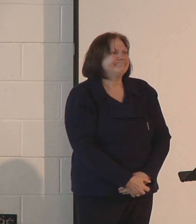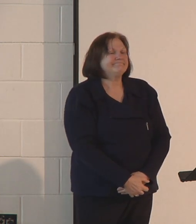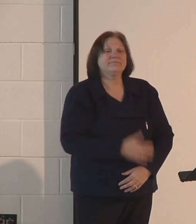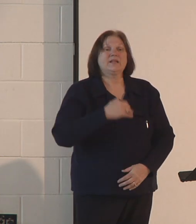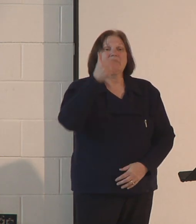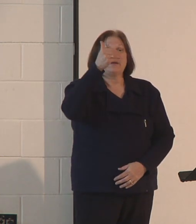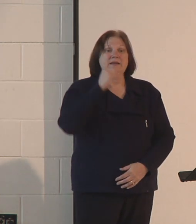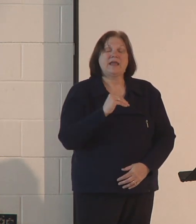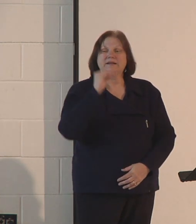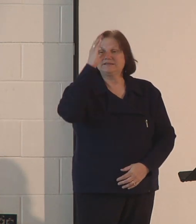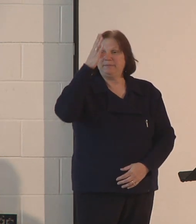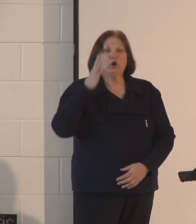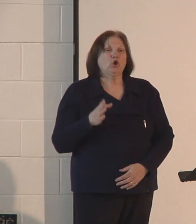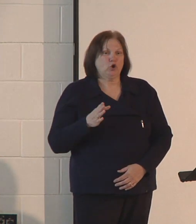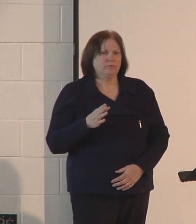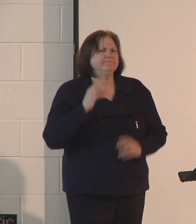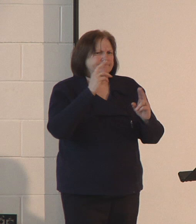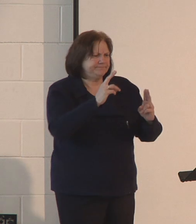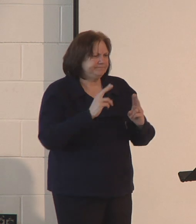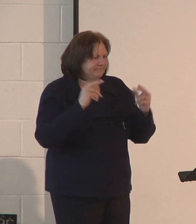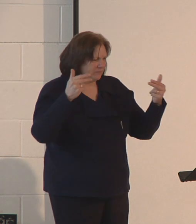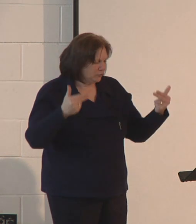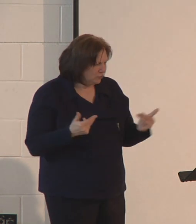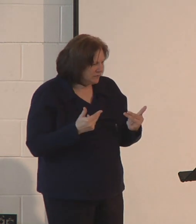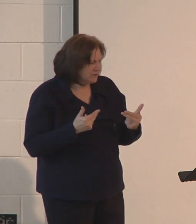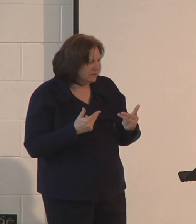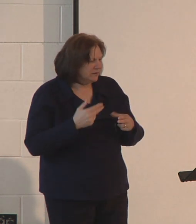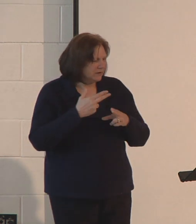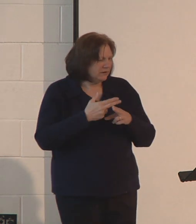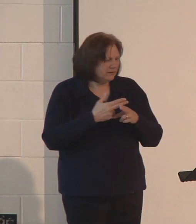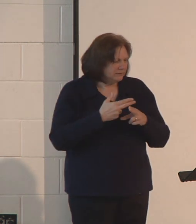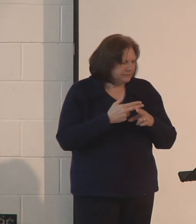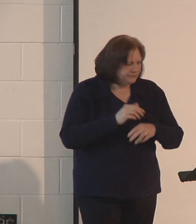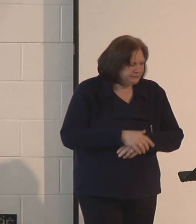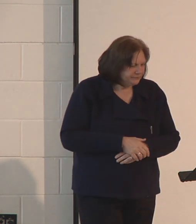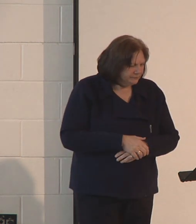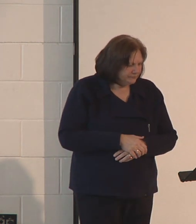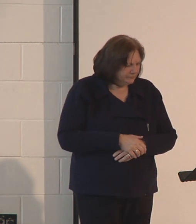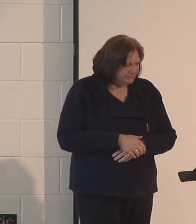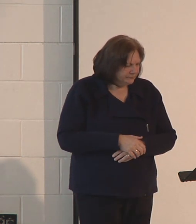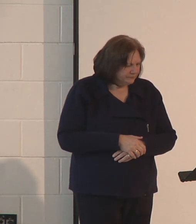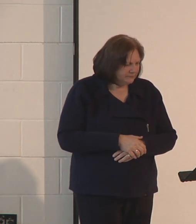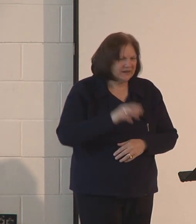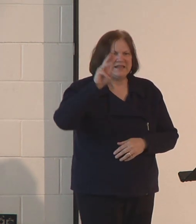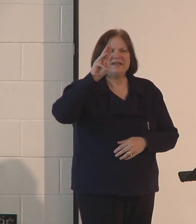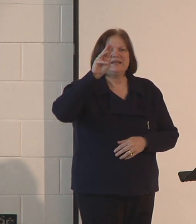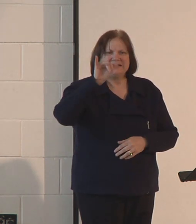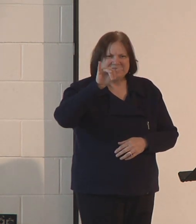My next guest speaker, I'm honored to introduce her. Her name is C. Pa. Can I have you to the stage,